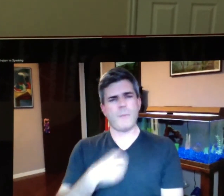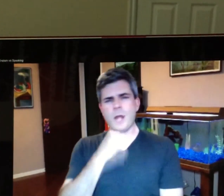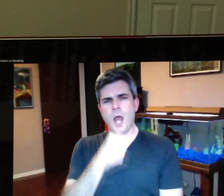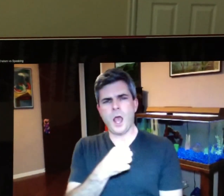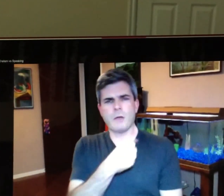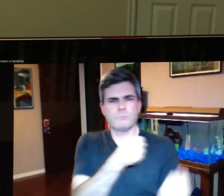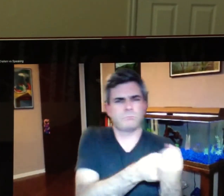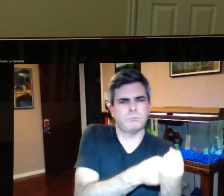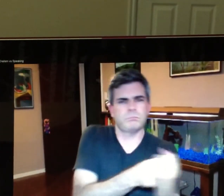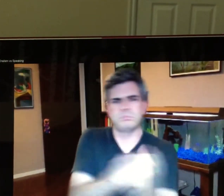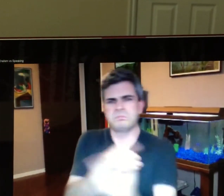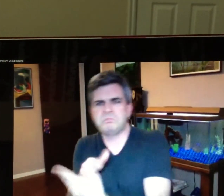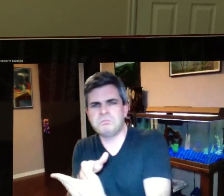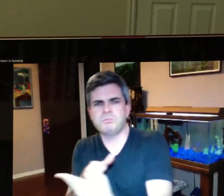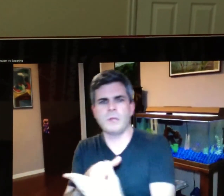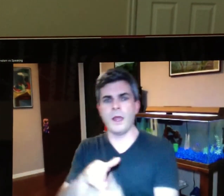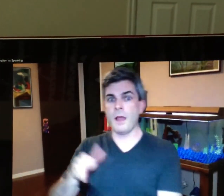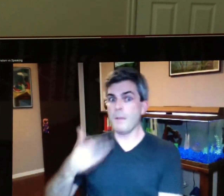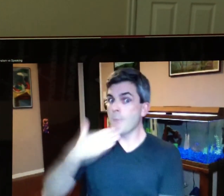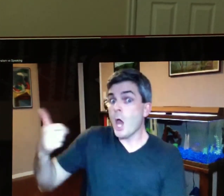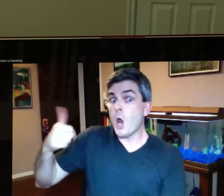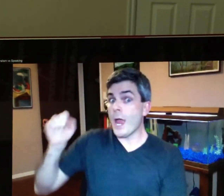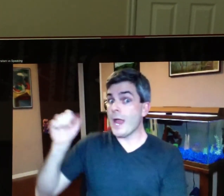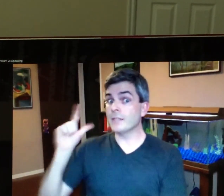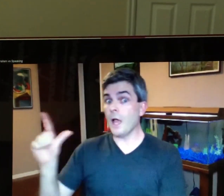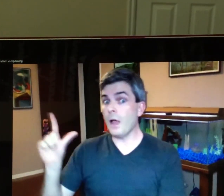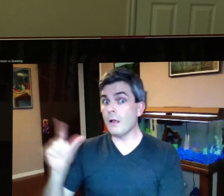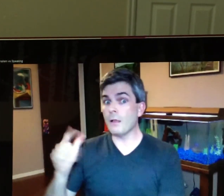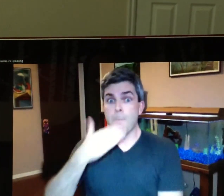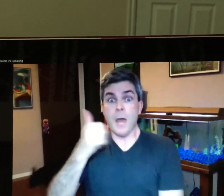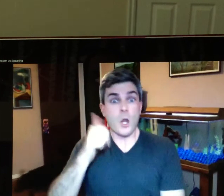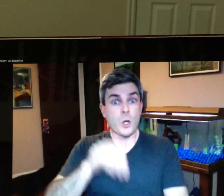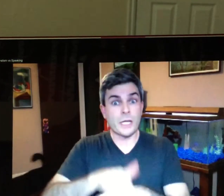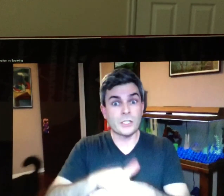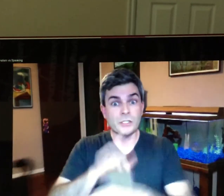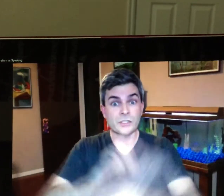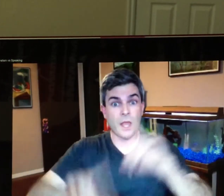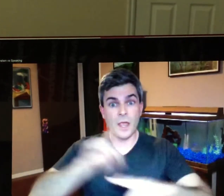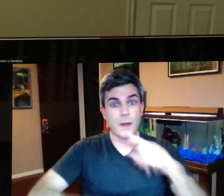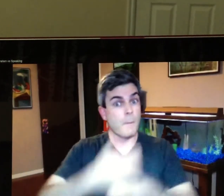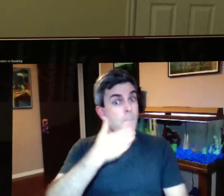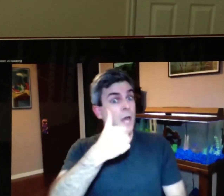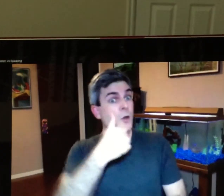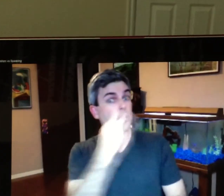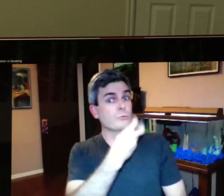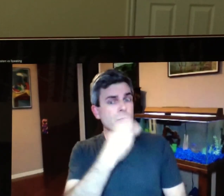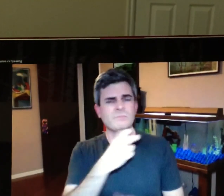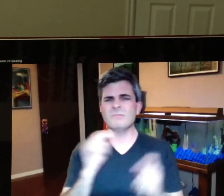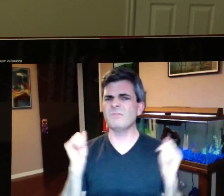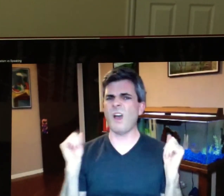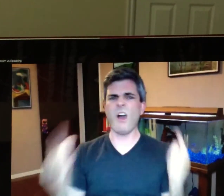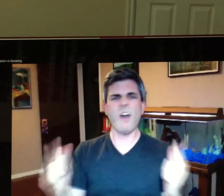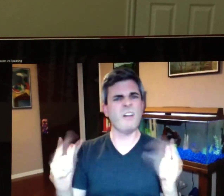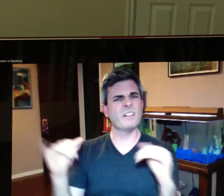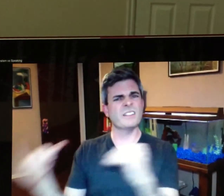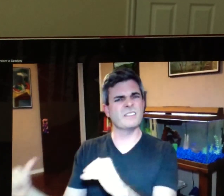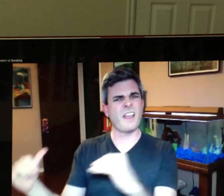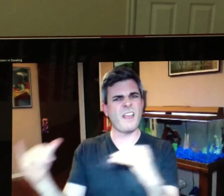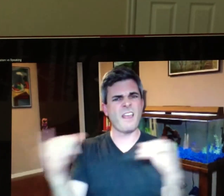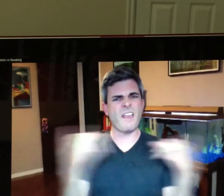to express that I am not for or against anything. I don't think that ASL is better than English. I don't